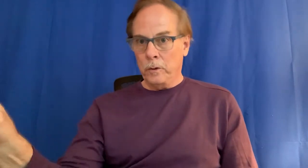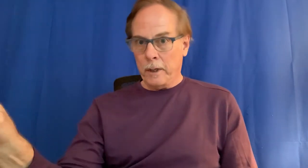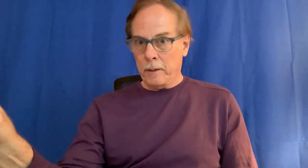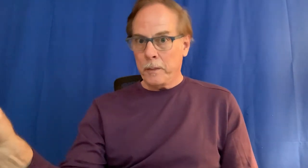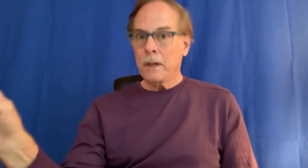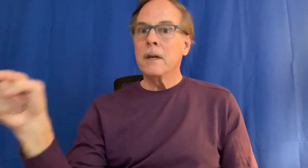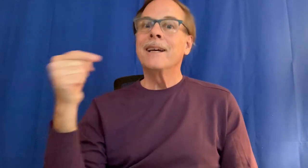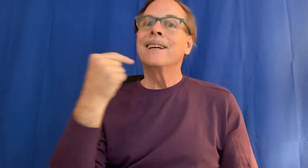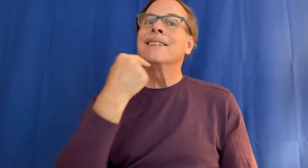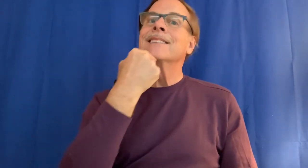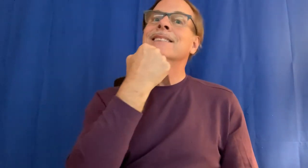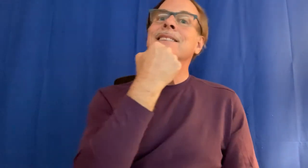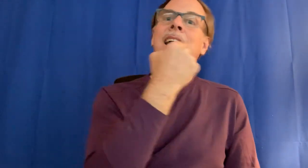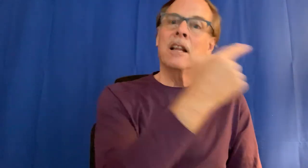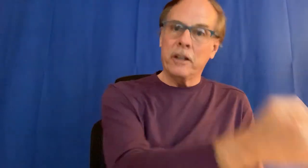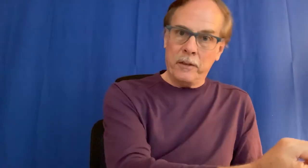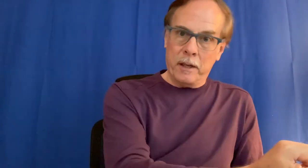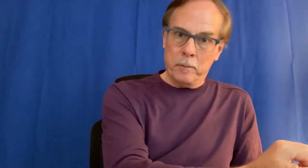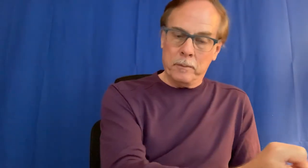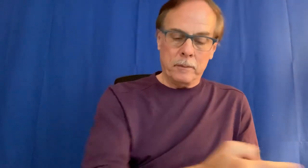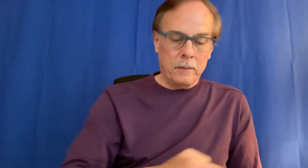Them telling them.